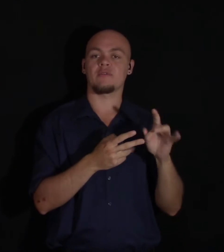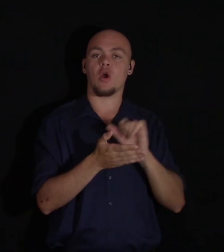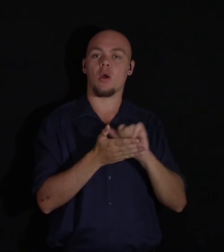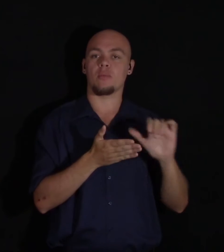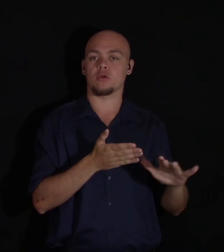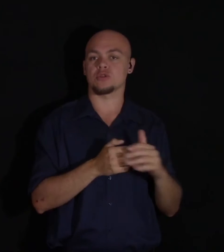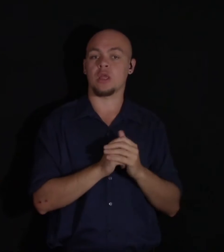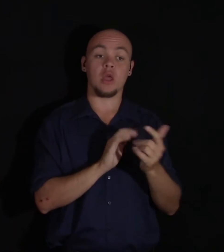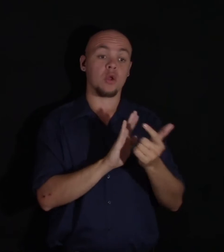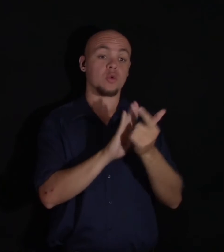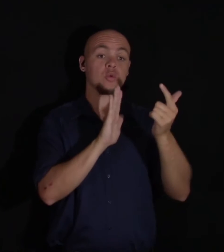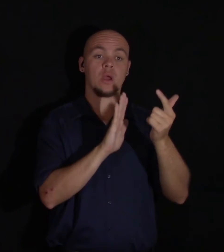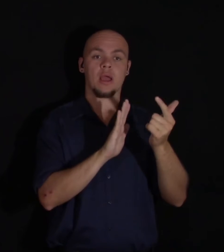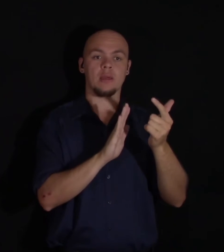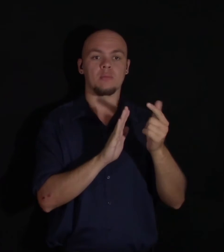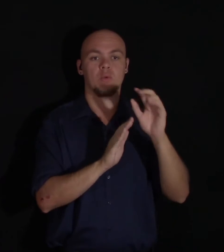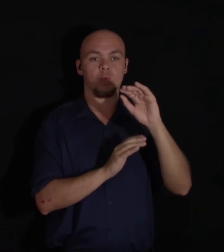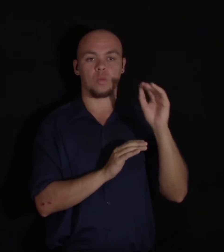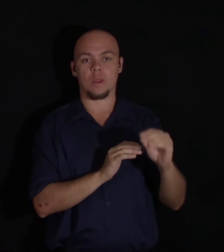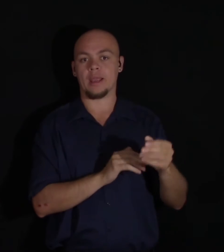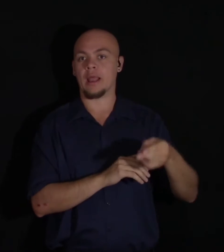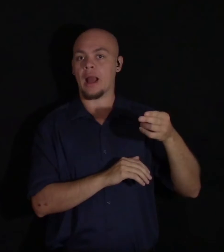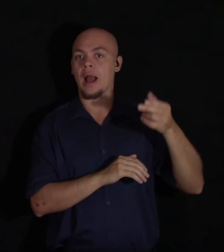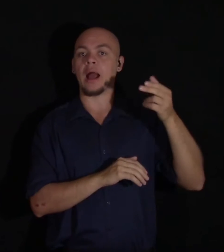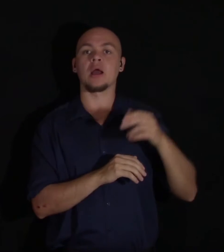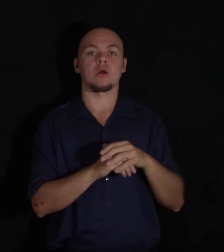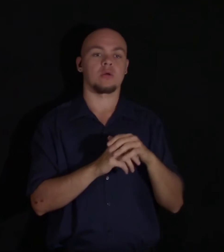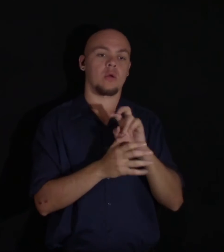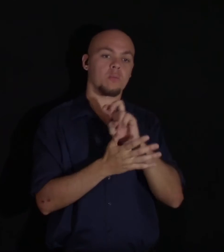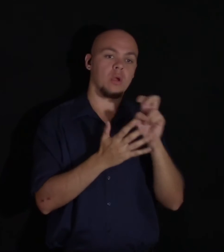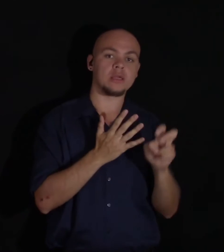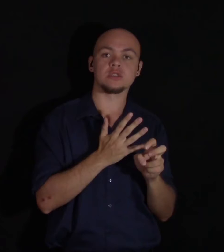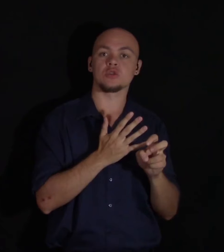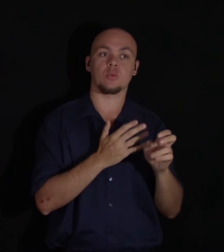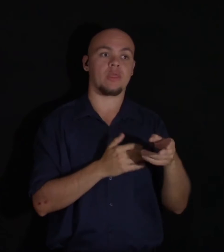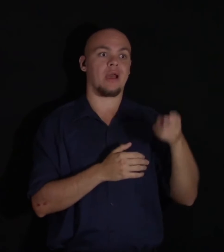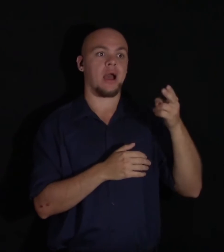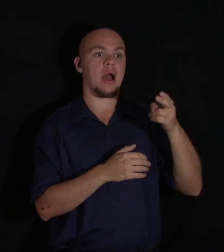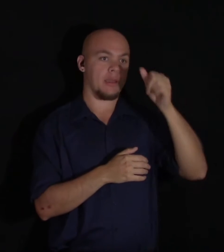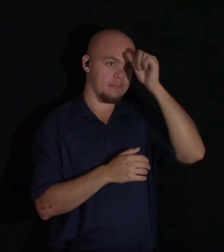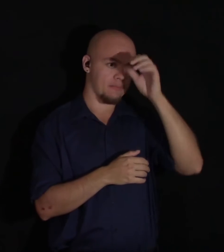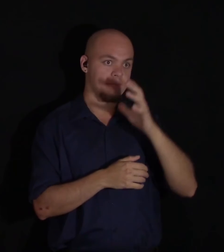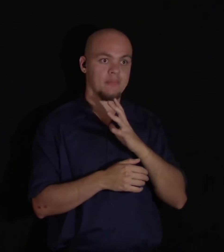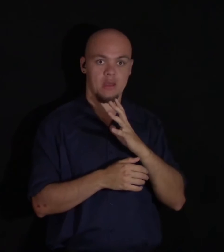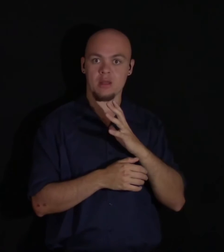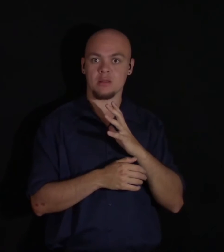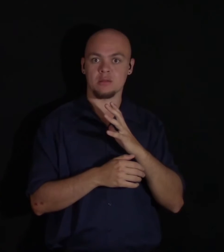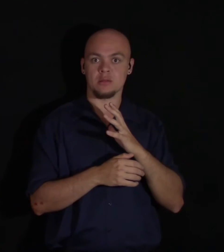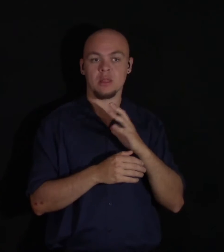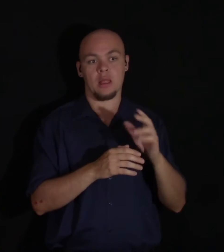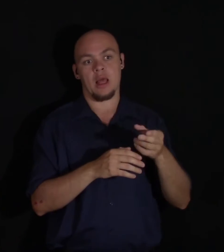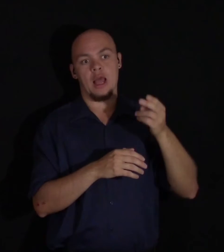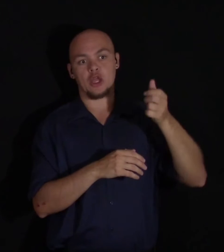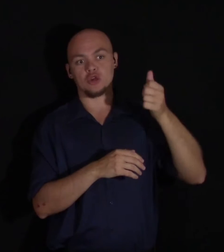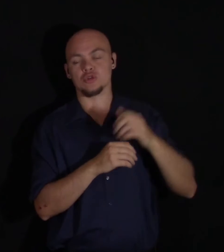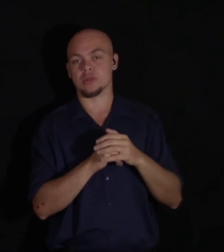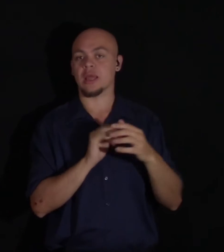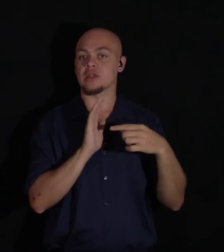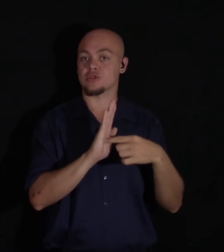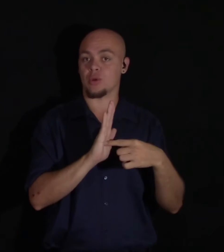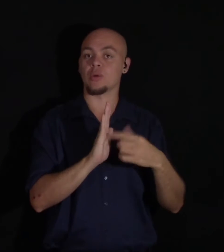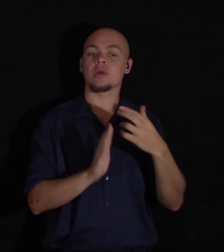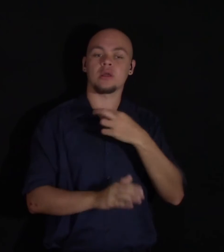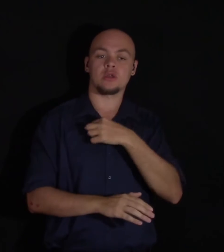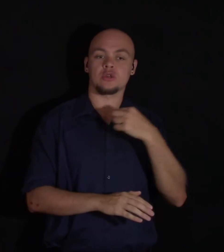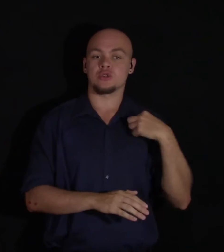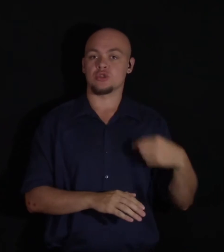rate of women trafficking, or even prostitution in areas with a higher male ratio, which can be clearly demonstrated through China's